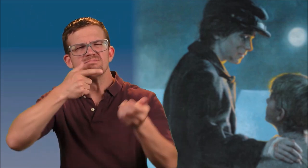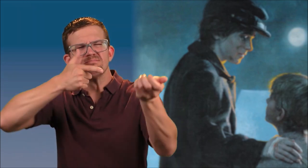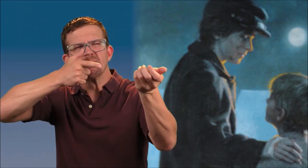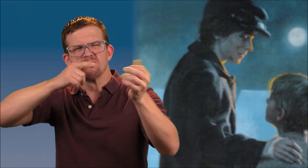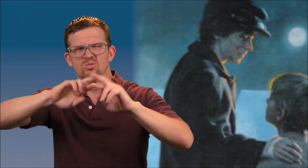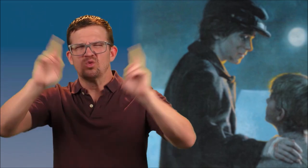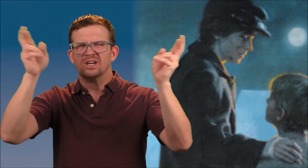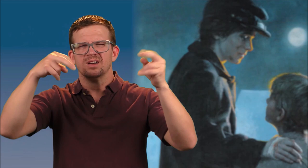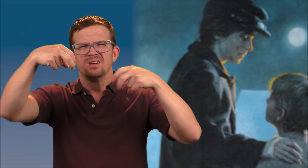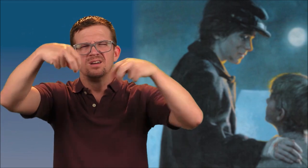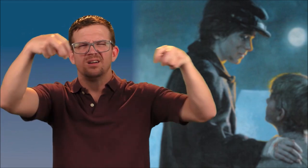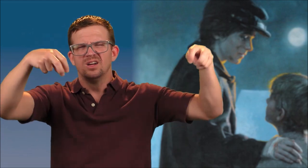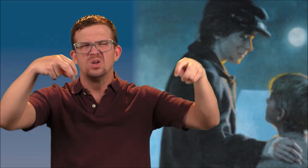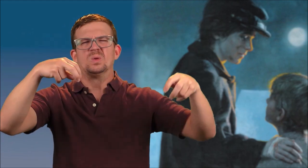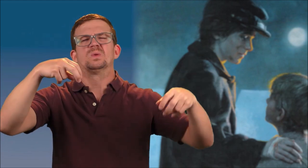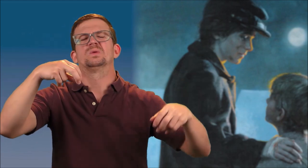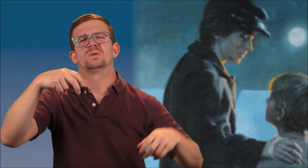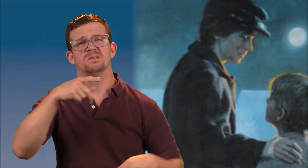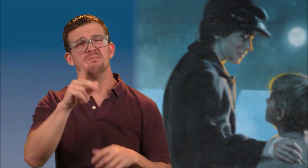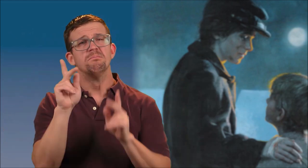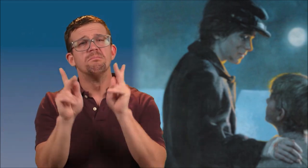Got sharpshooters in the church towers.